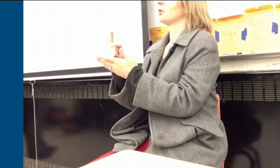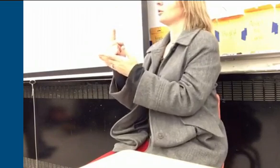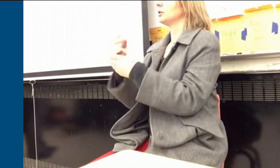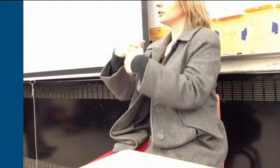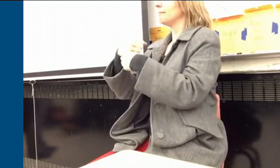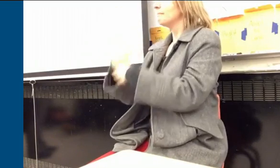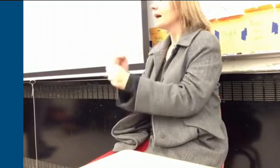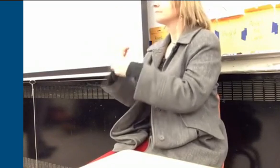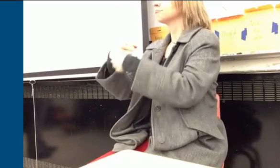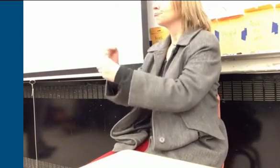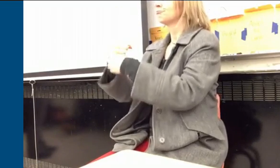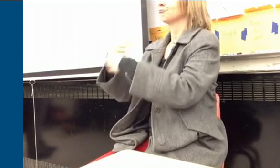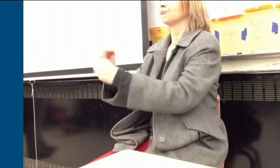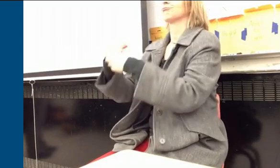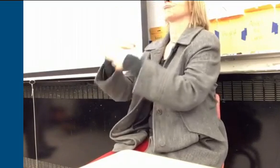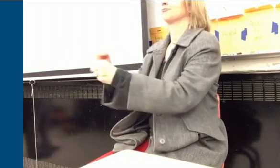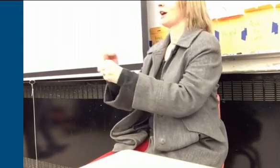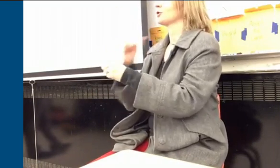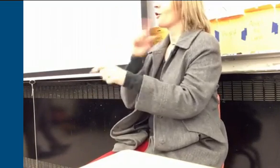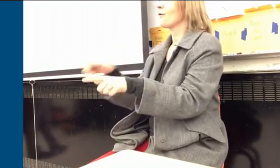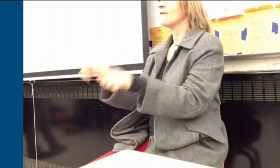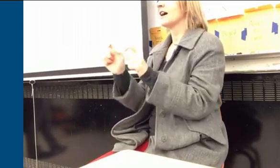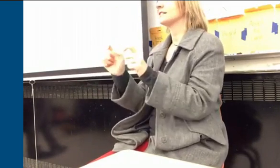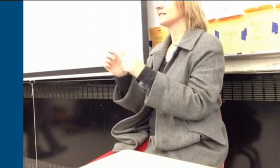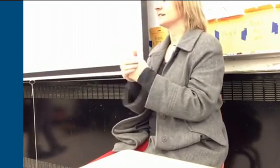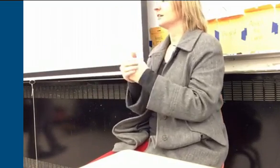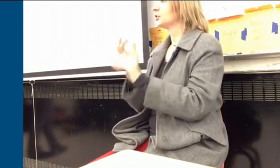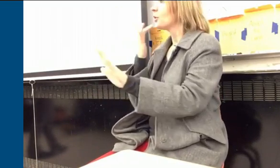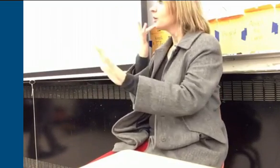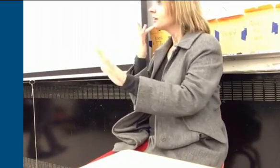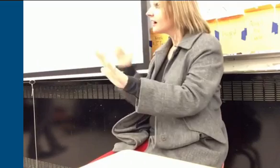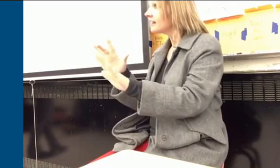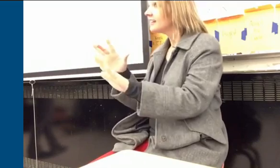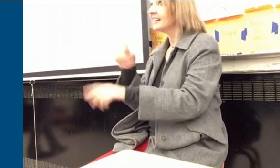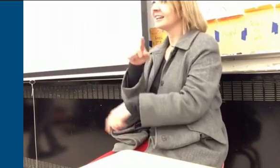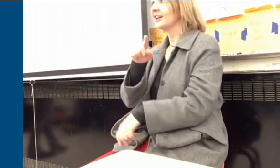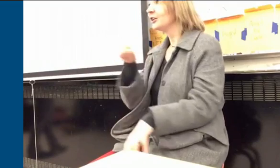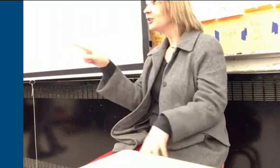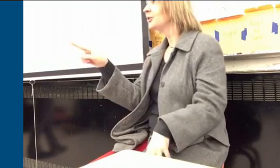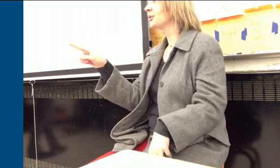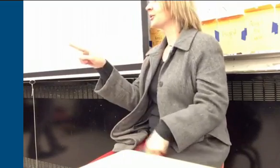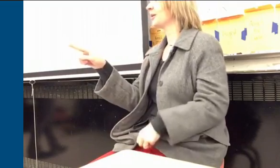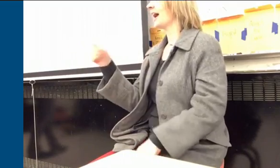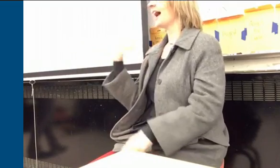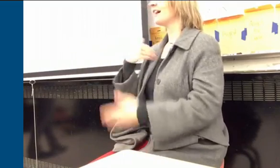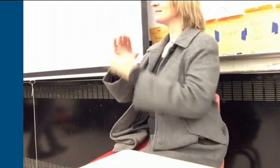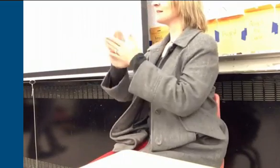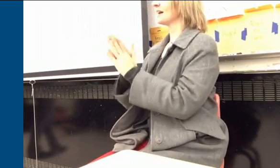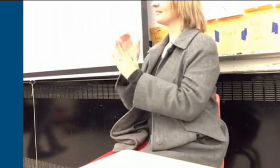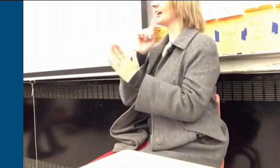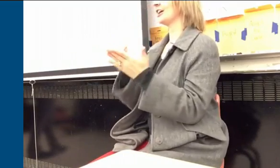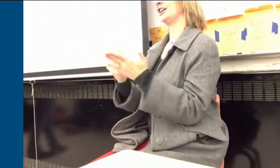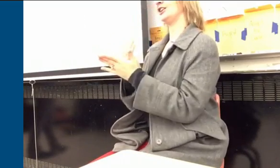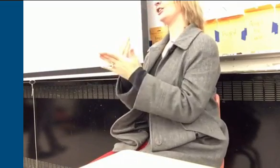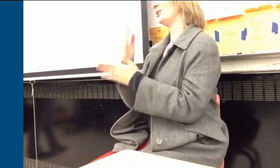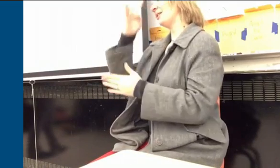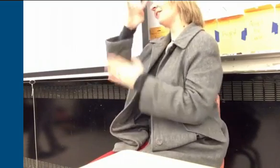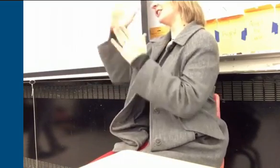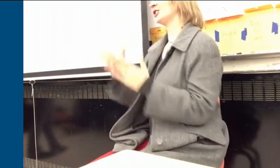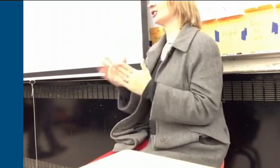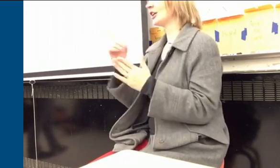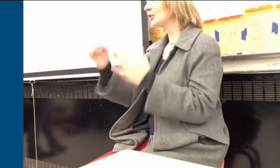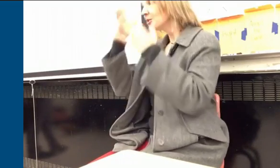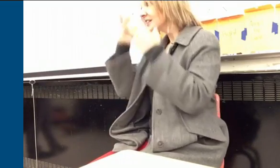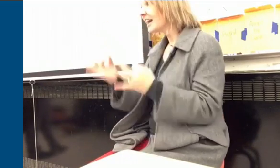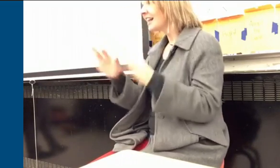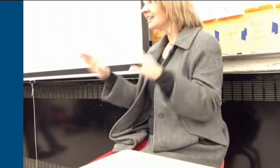these cars, and they start pumping them out. Now, luckily, you guys have become very new inventors, and you've decided to do